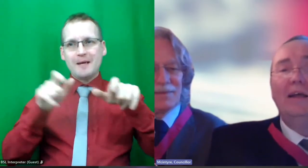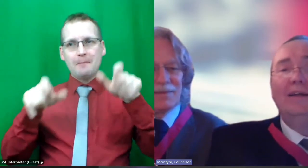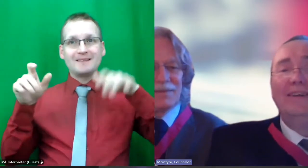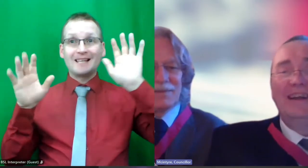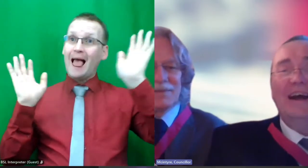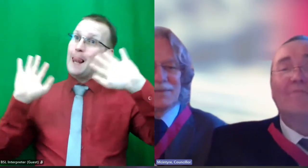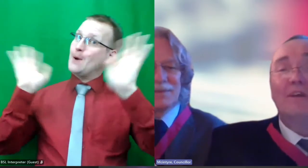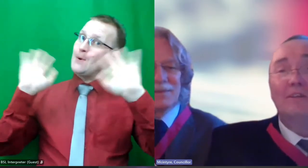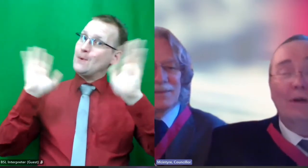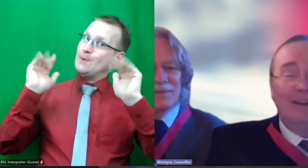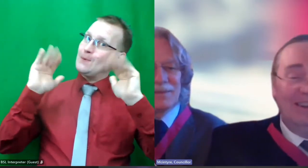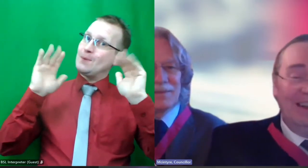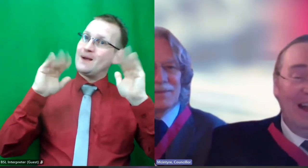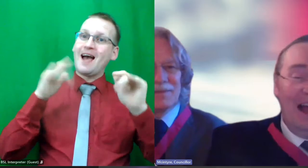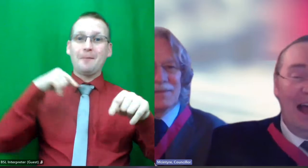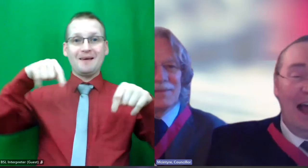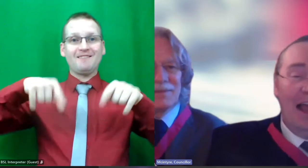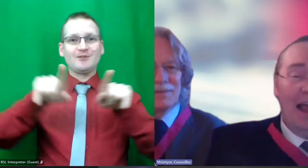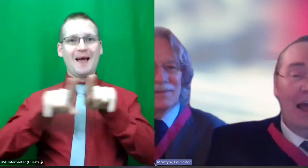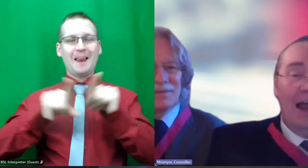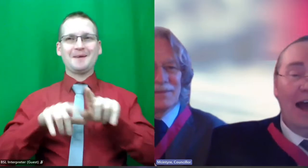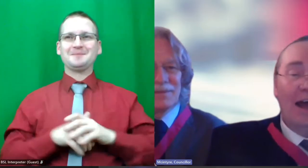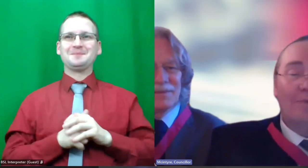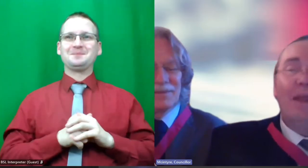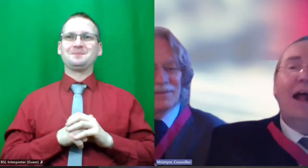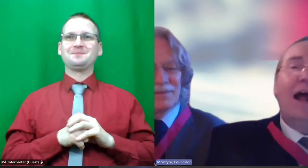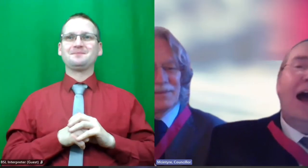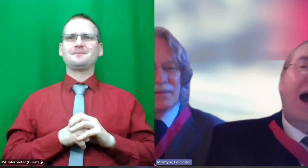hi, I'm here as well.